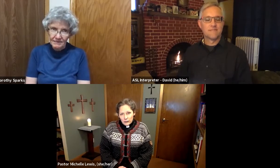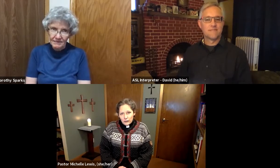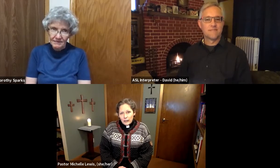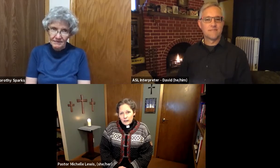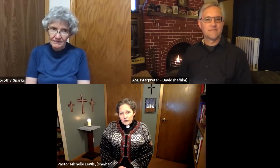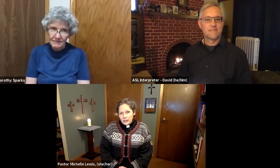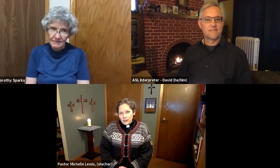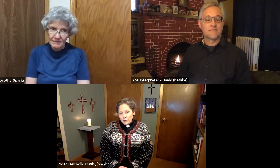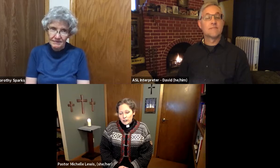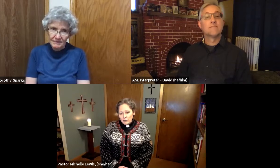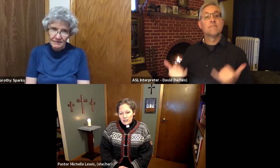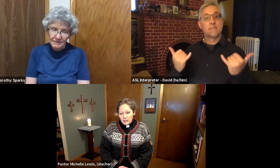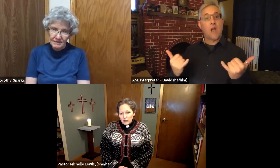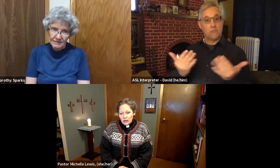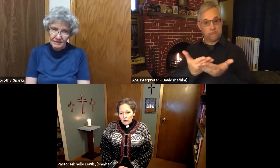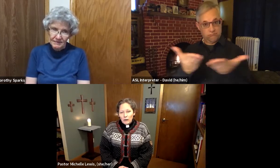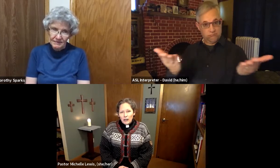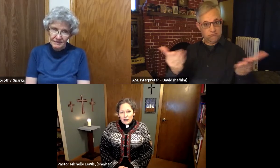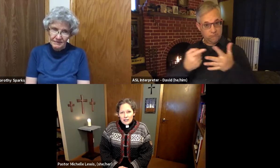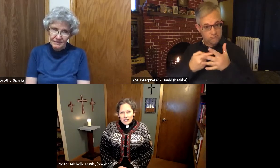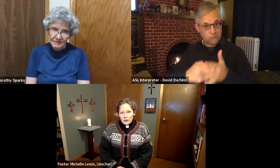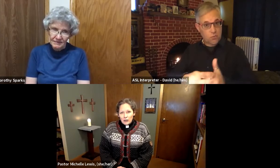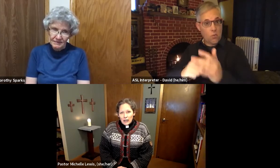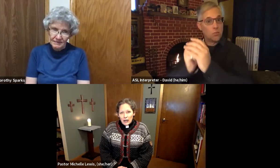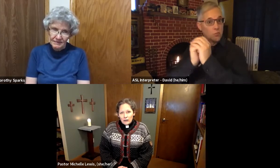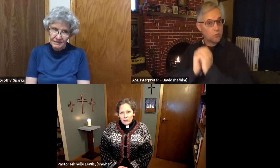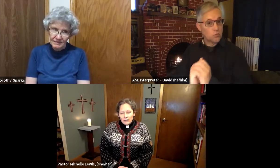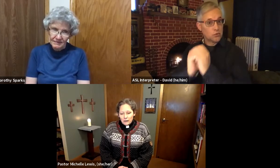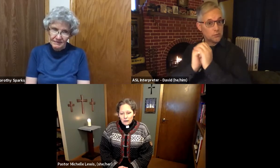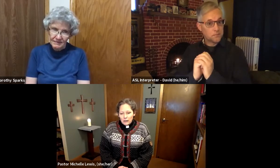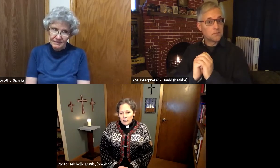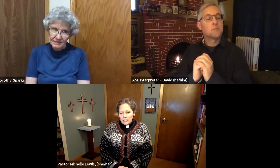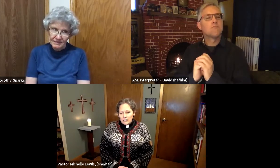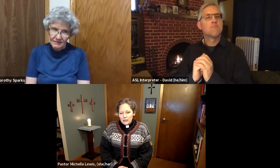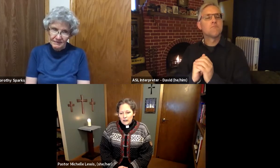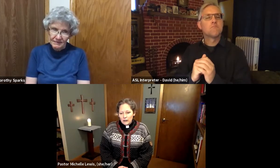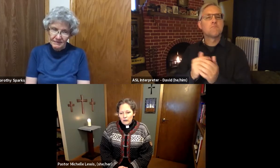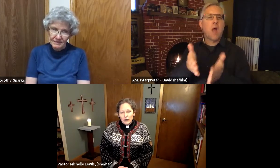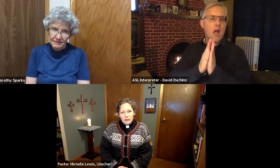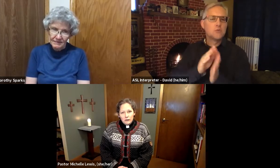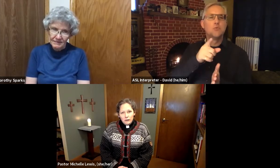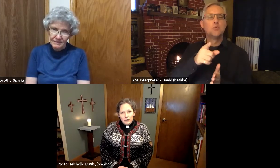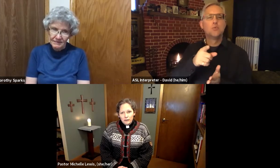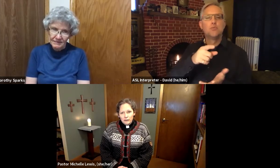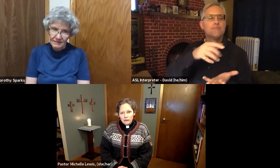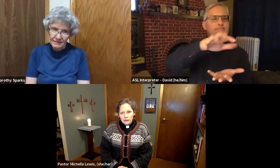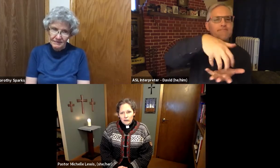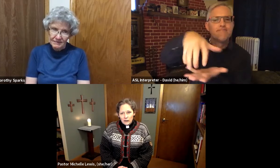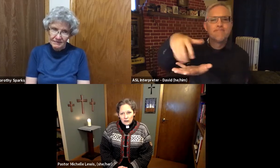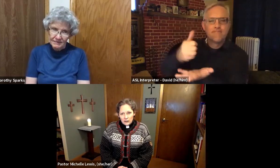As you enter into worship this evening, we ask that you would gather a few things with you.